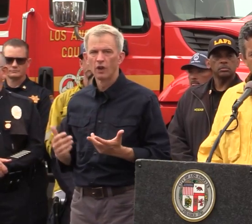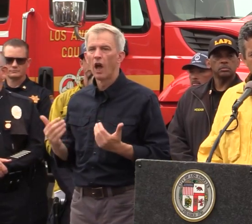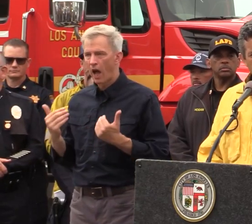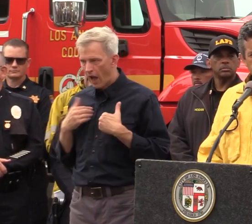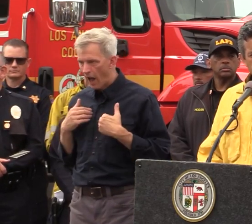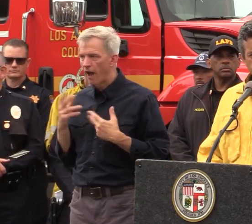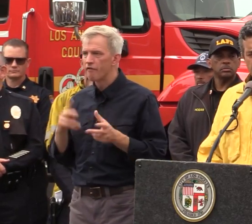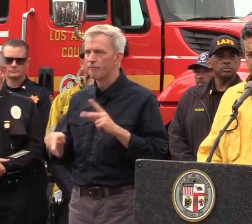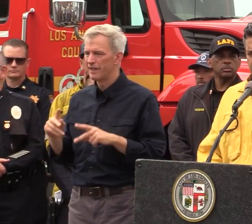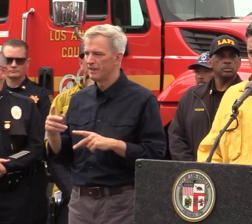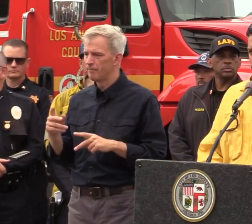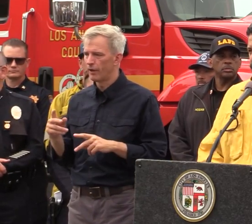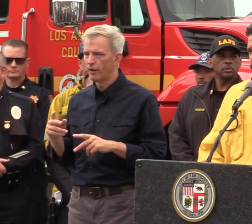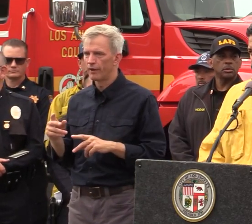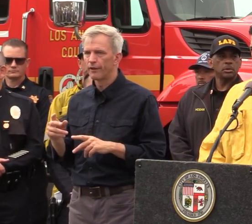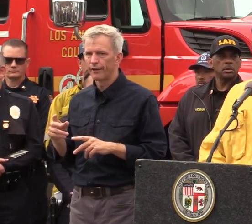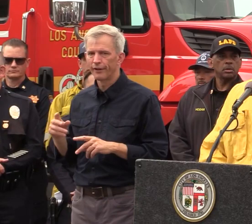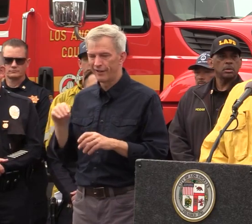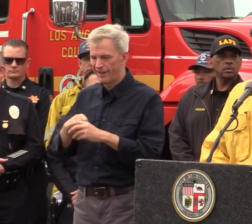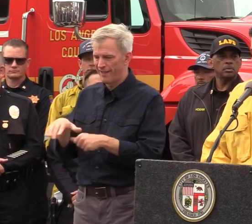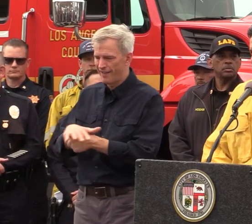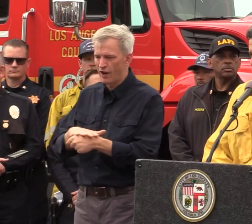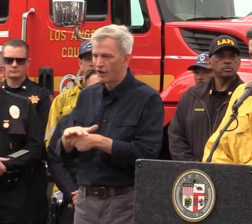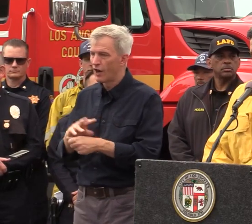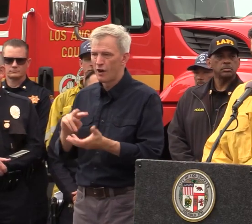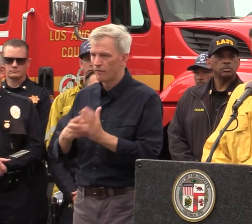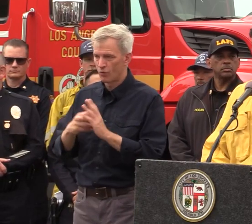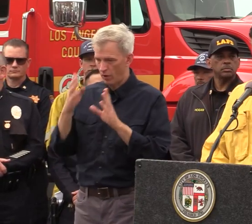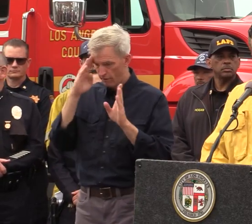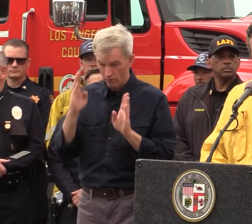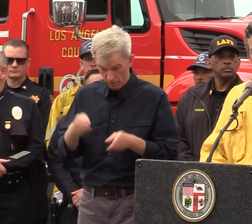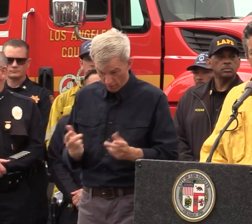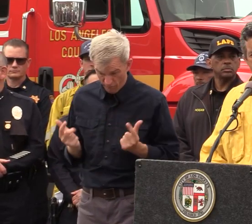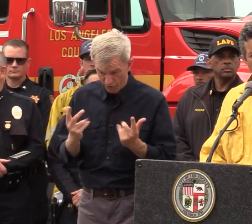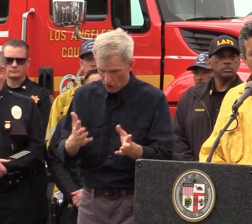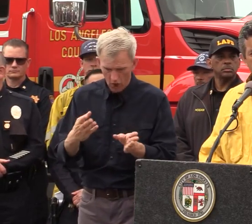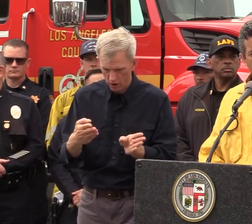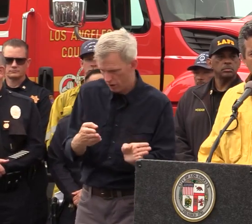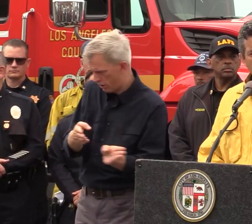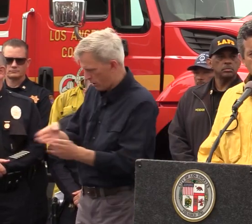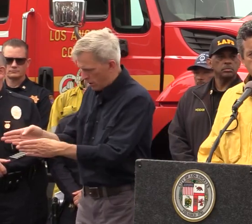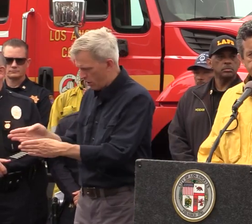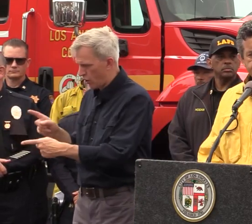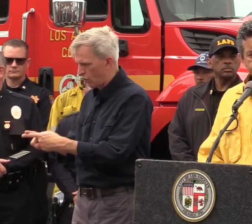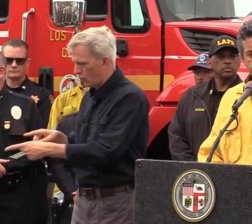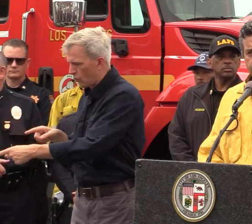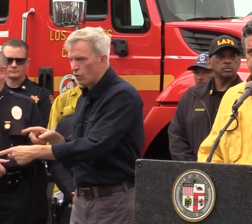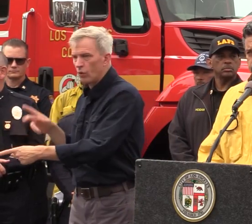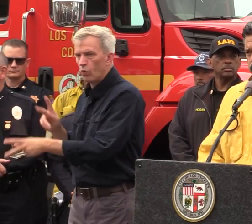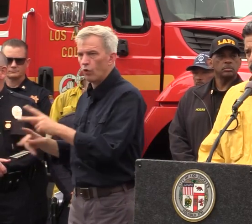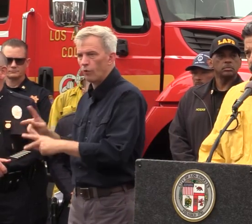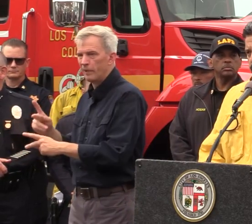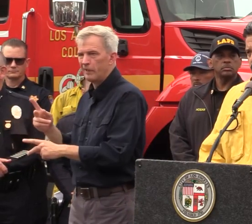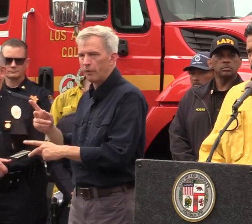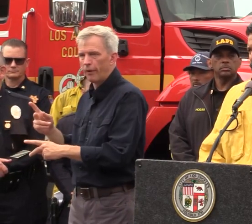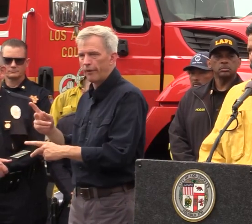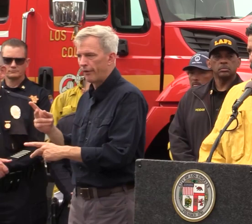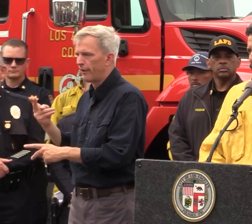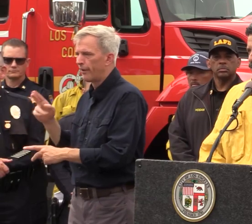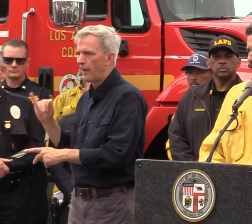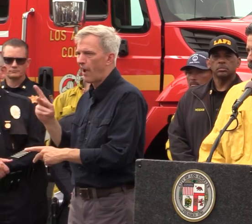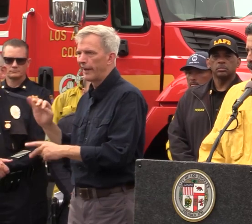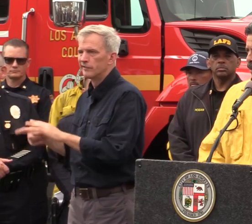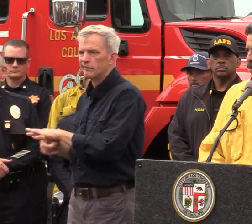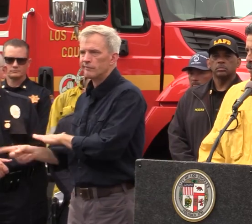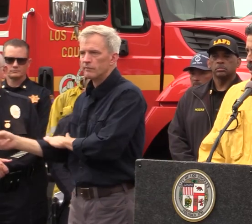to reallocate resources away from the fire, and that hurts our chances to put this fire out